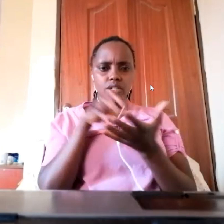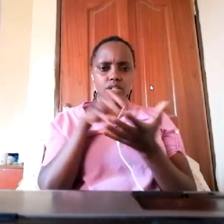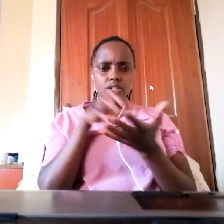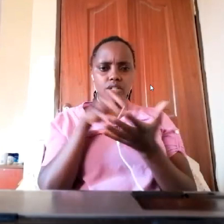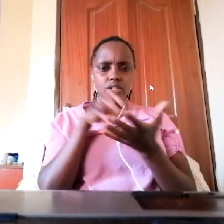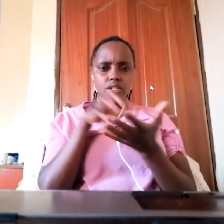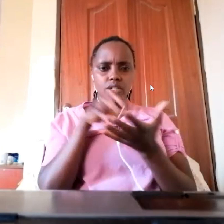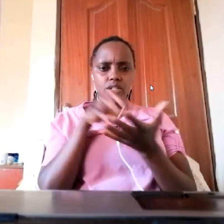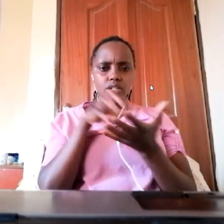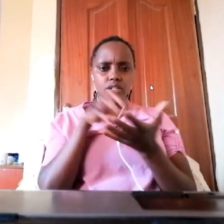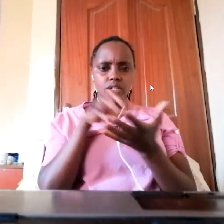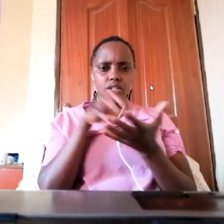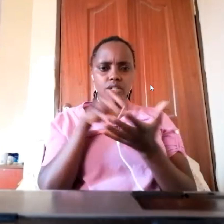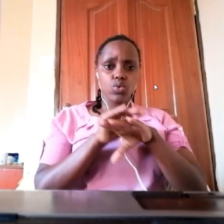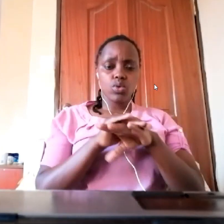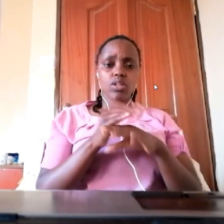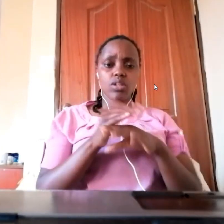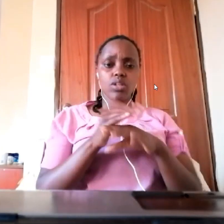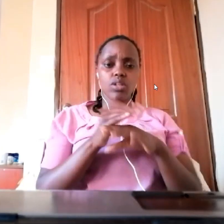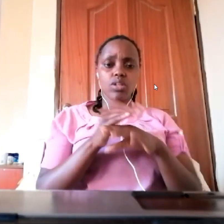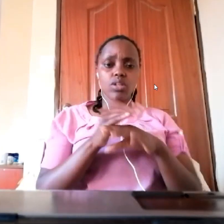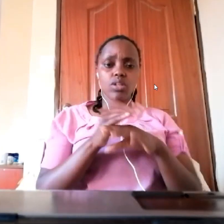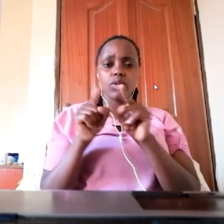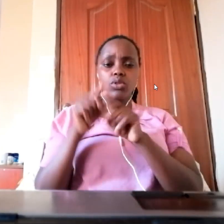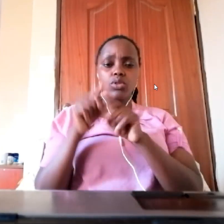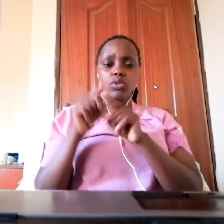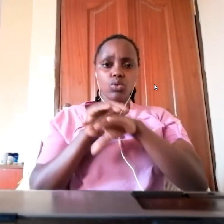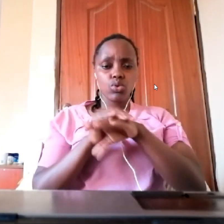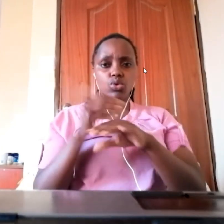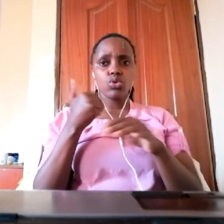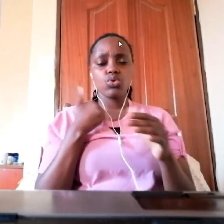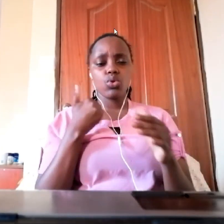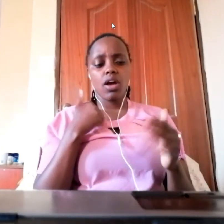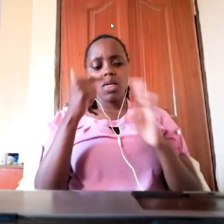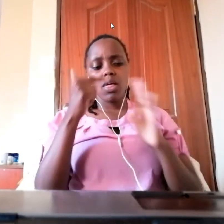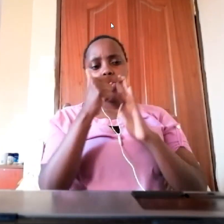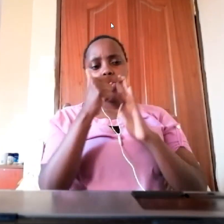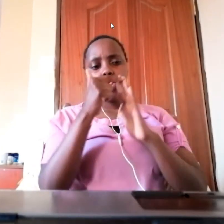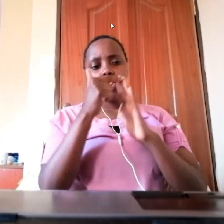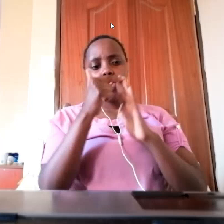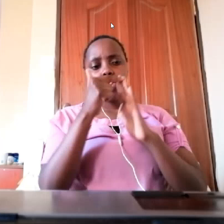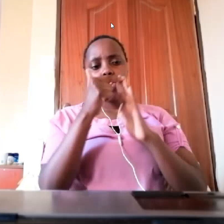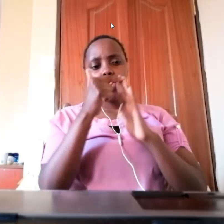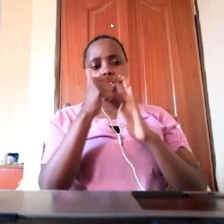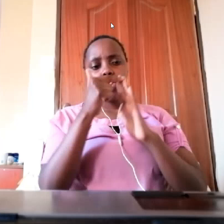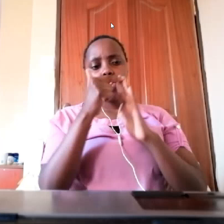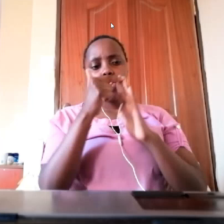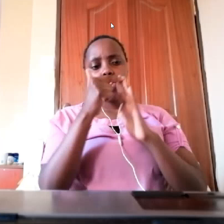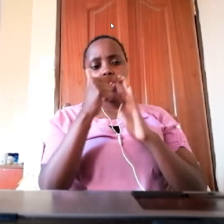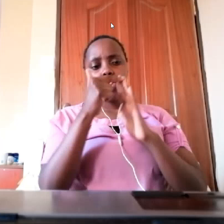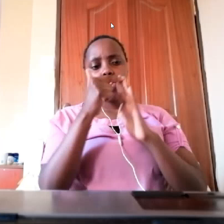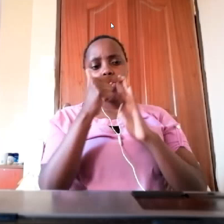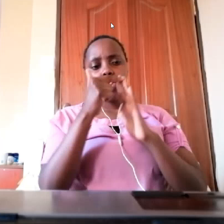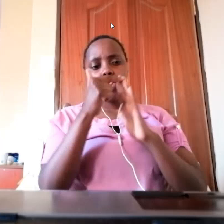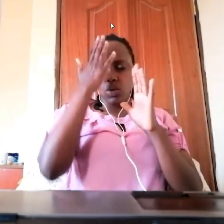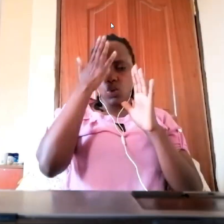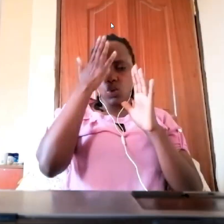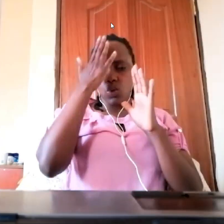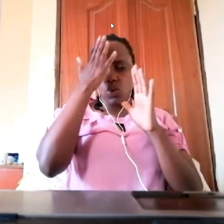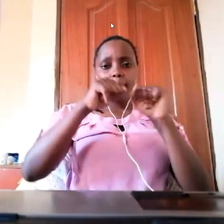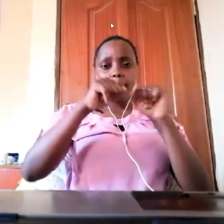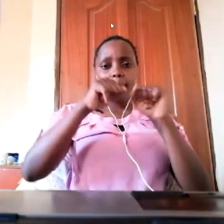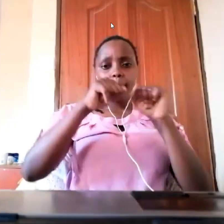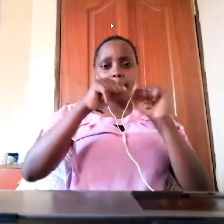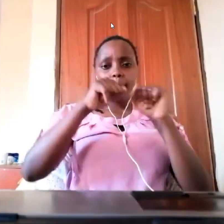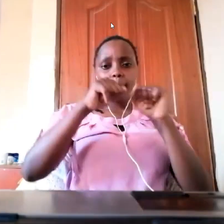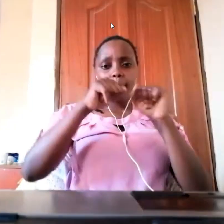very good news. It would be good to have those the guidelines so that we can share them with the